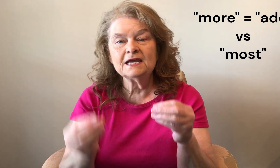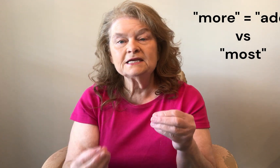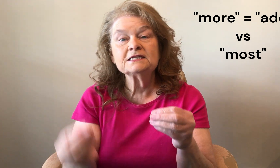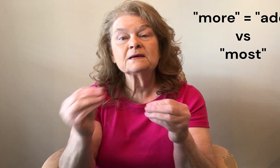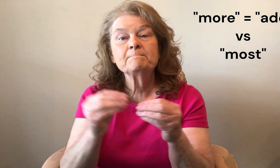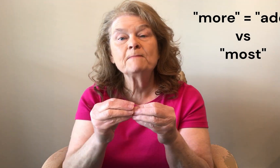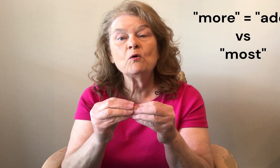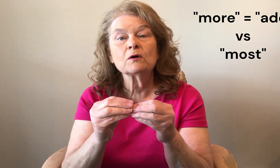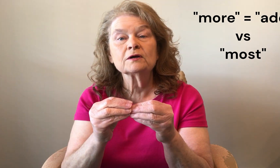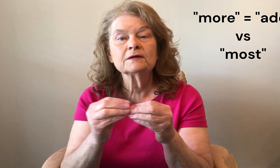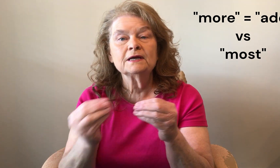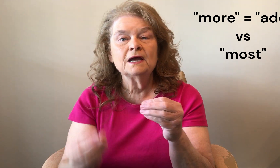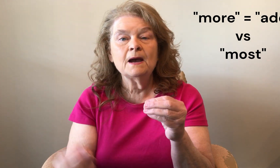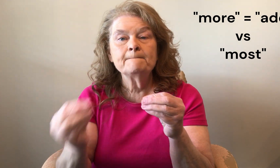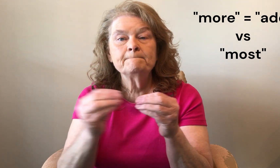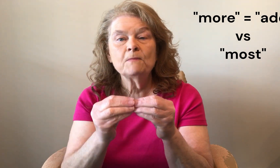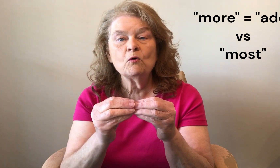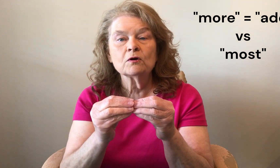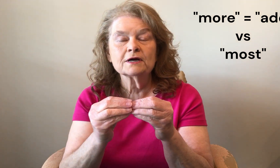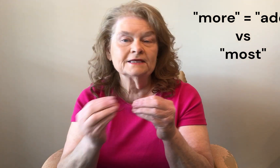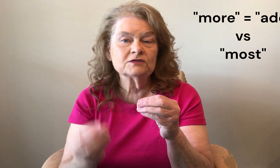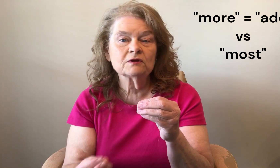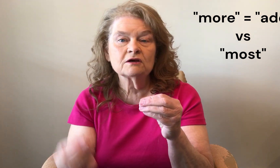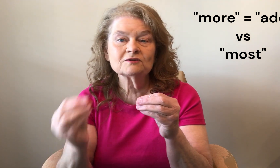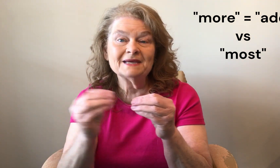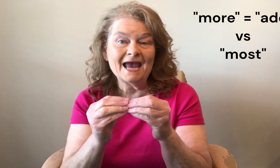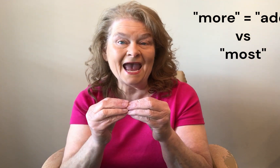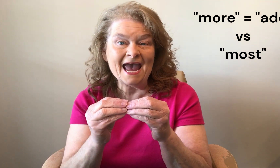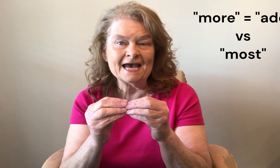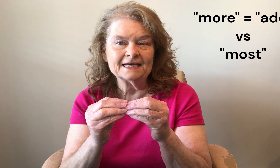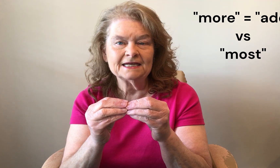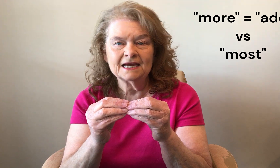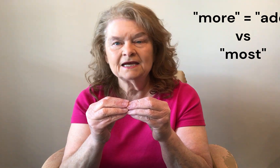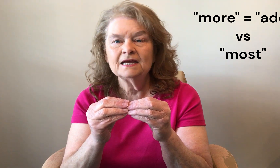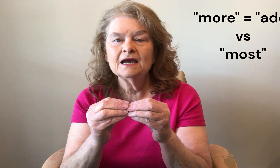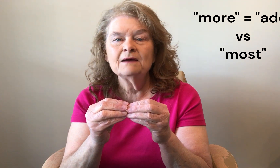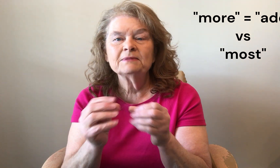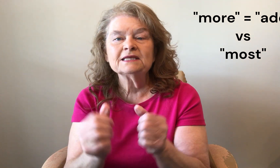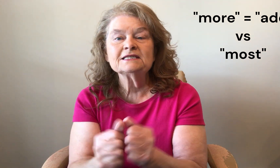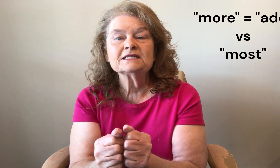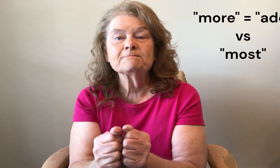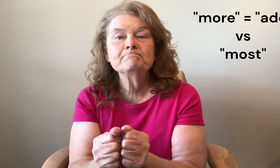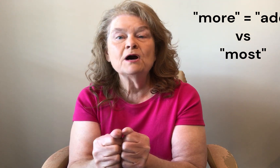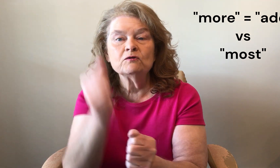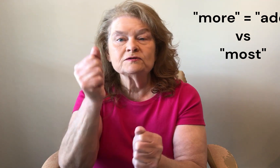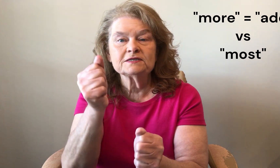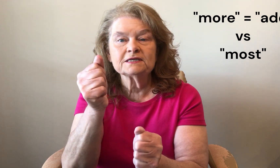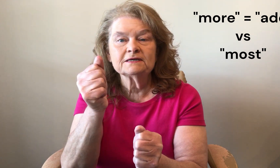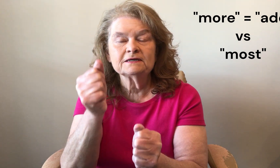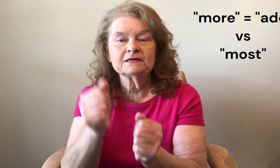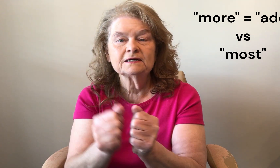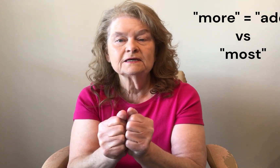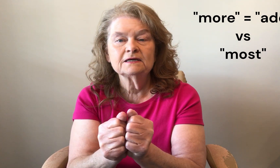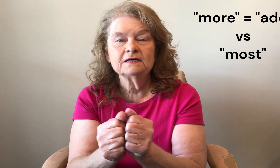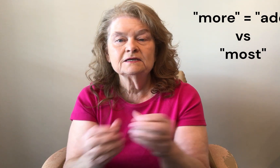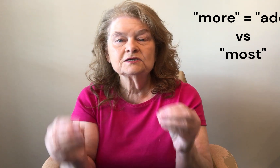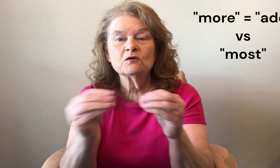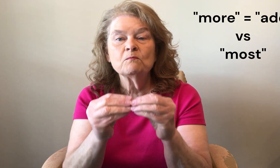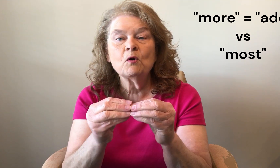hands. More. More. And this would also be add. But this is most. So